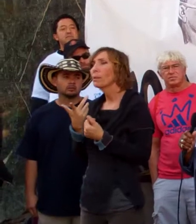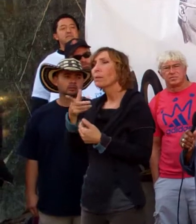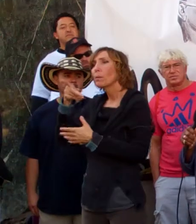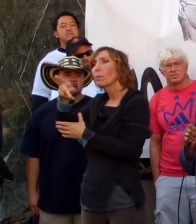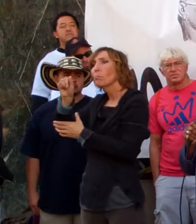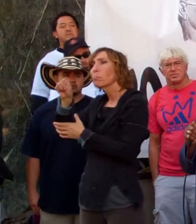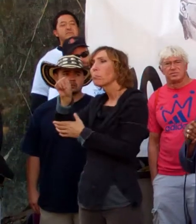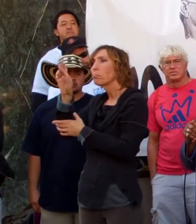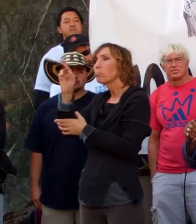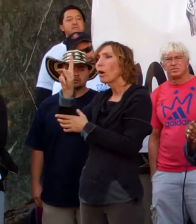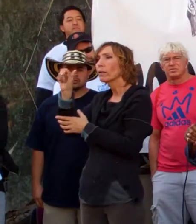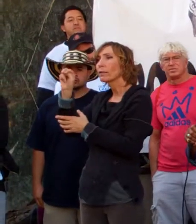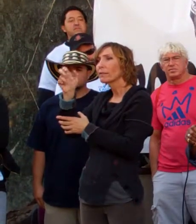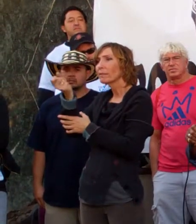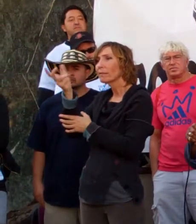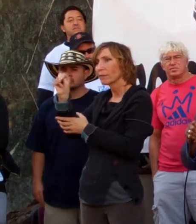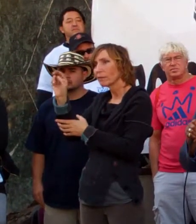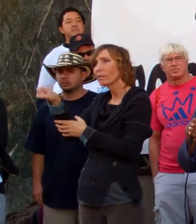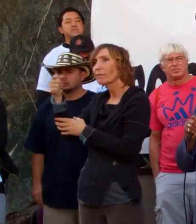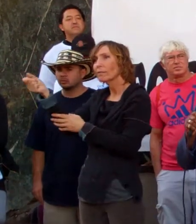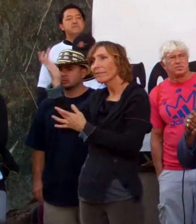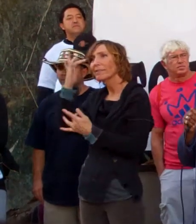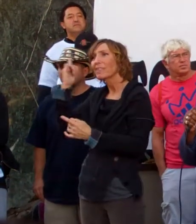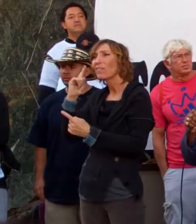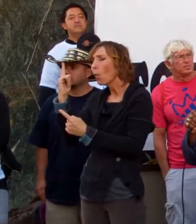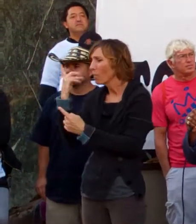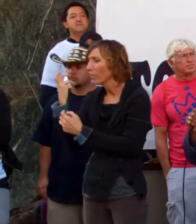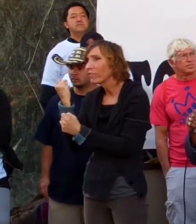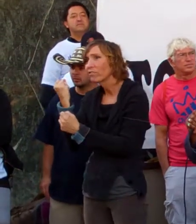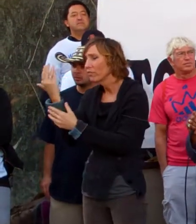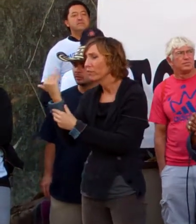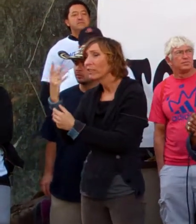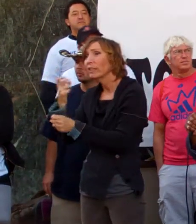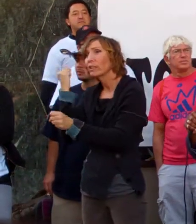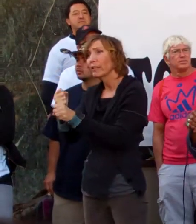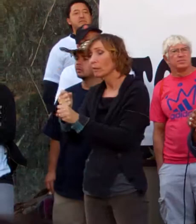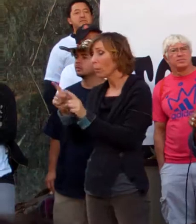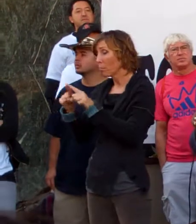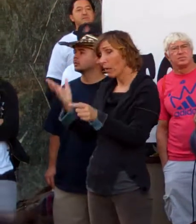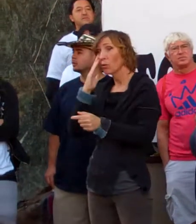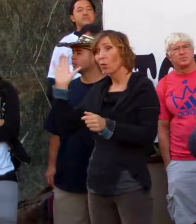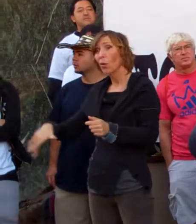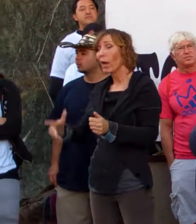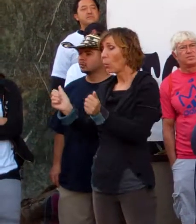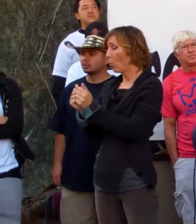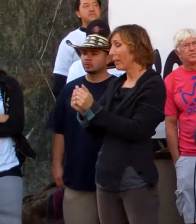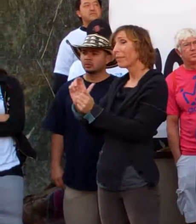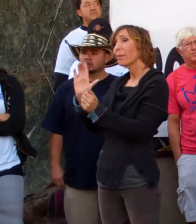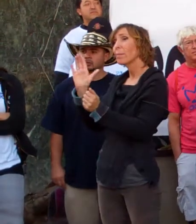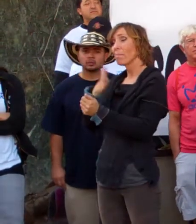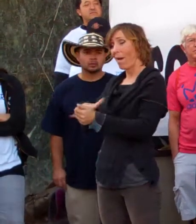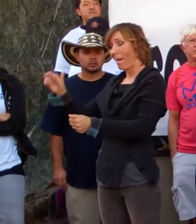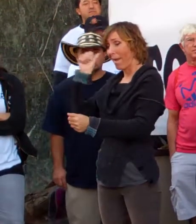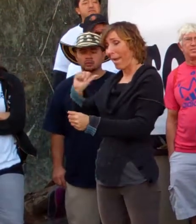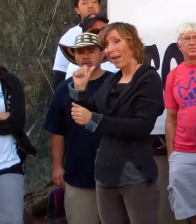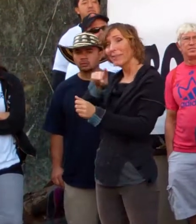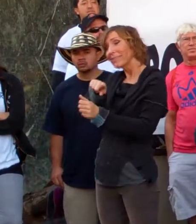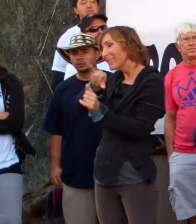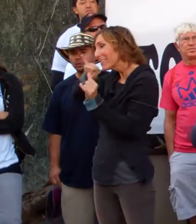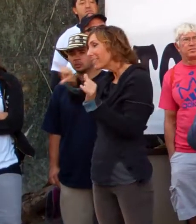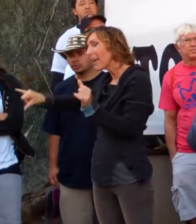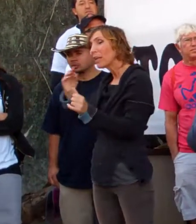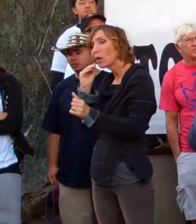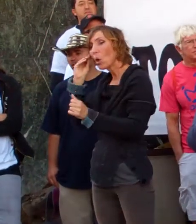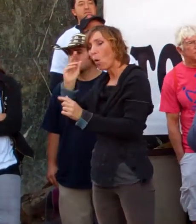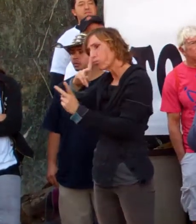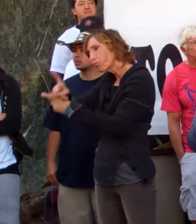Parkinson's disease for 15 years. And he was able to stay in the home with my aunt and get quality care from